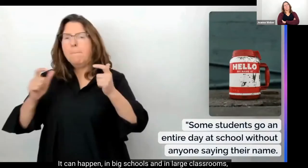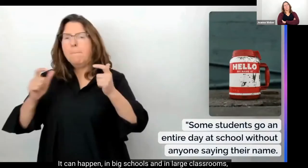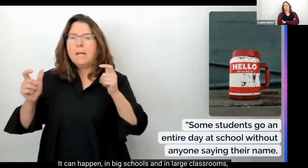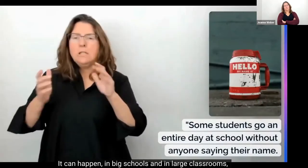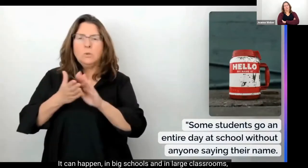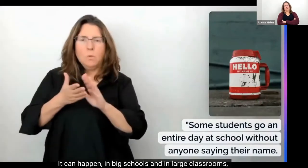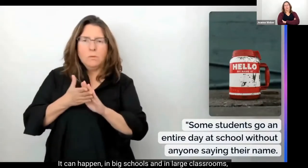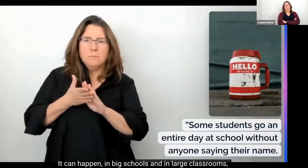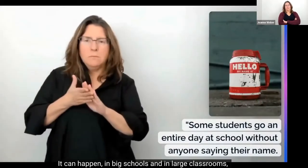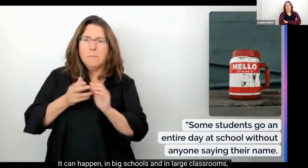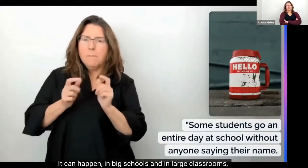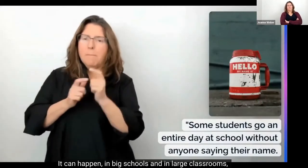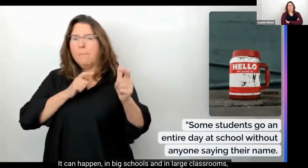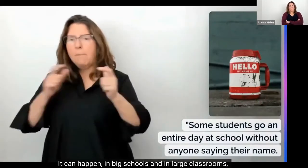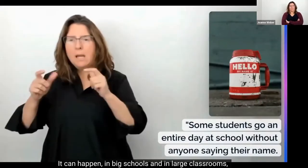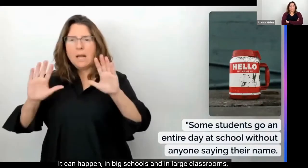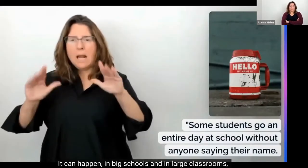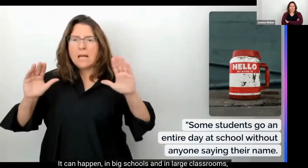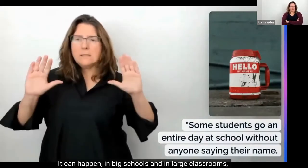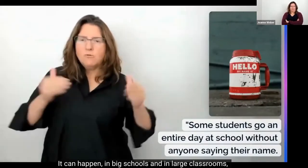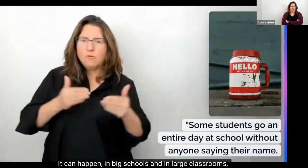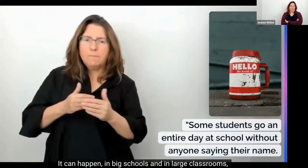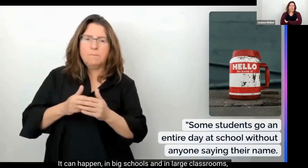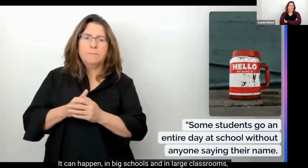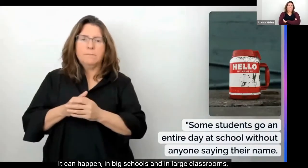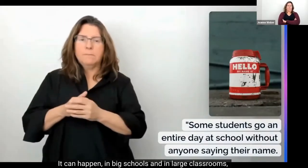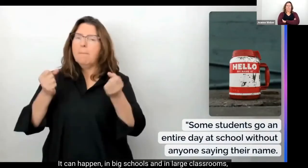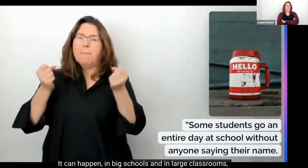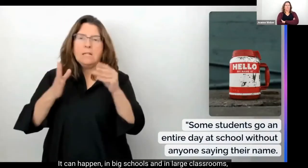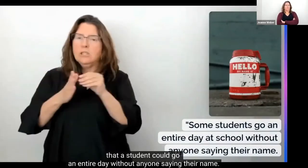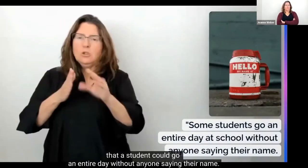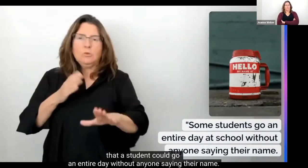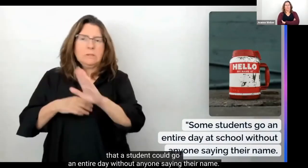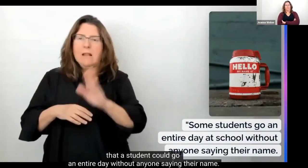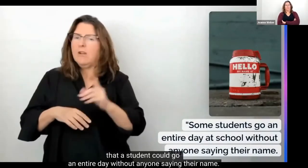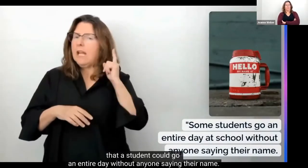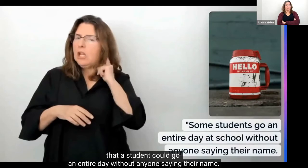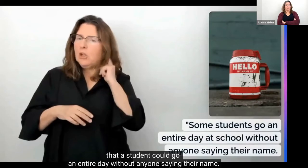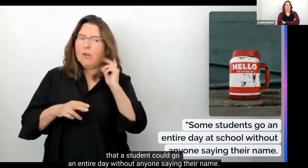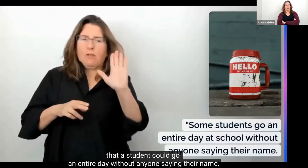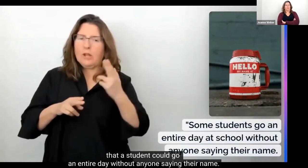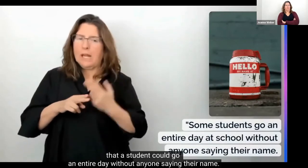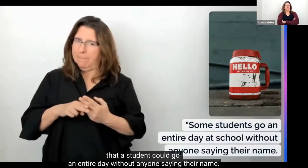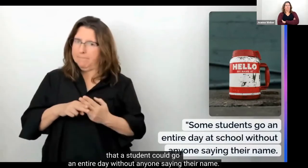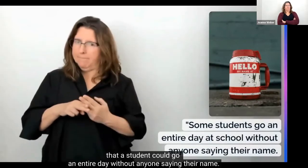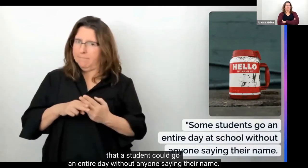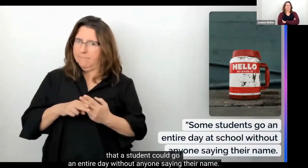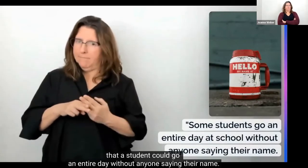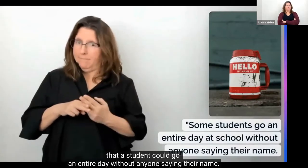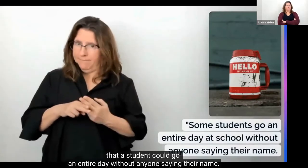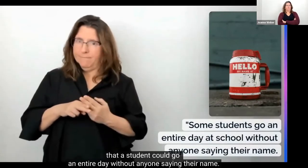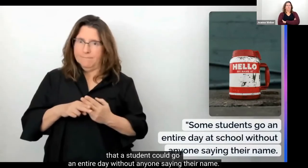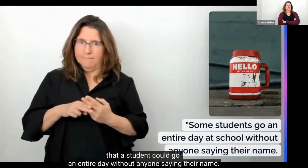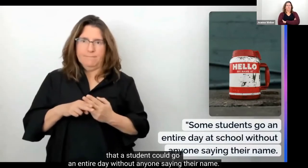It can happen in big schools and in large classrooms that a student could go an entire day